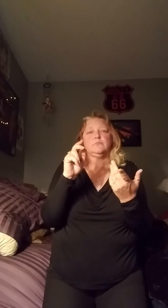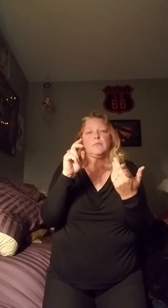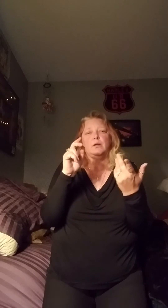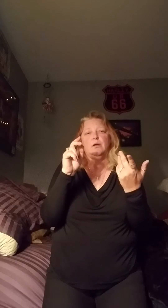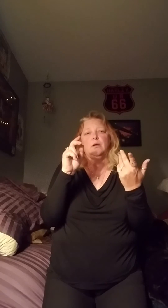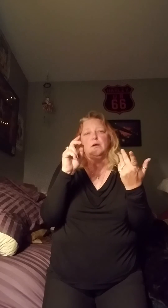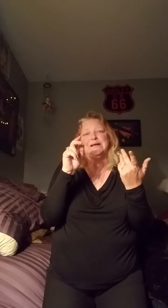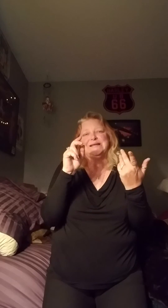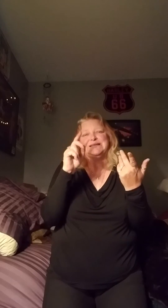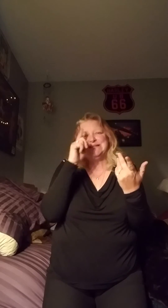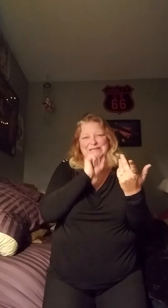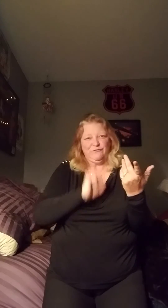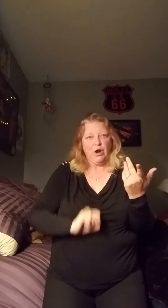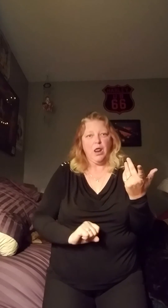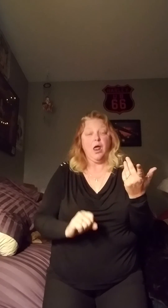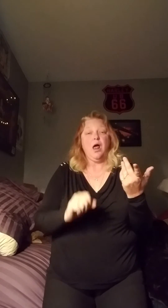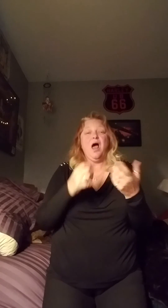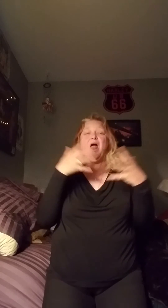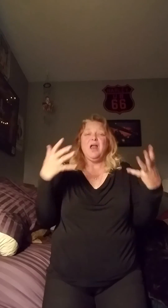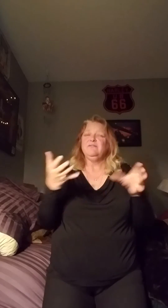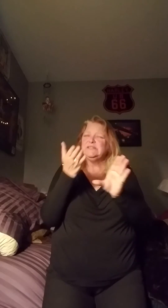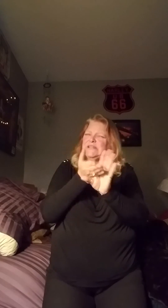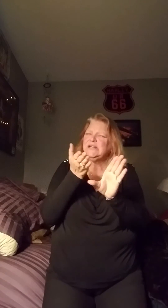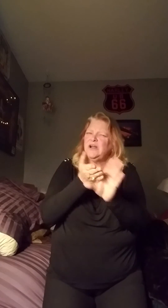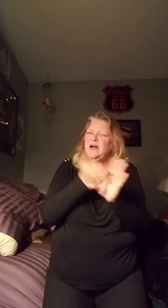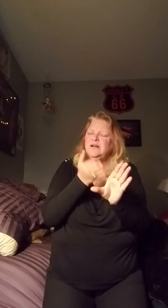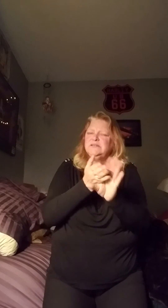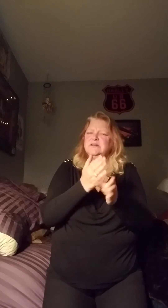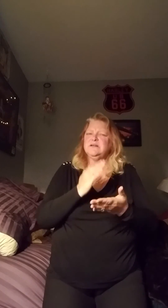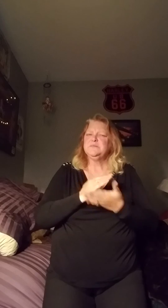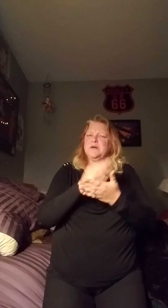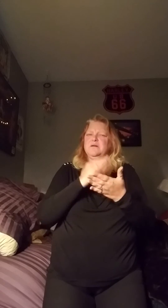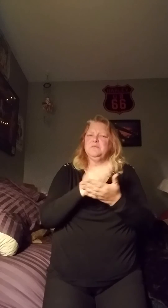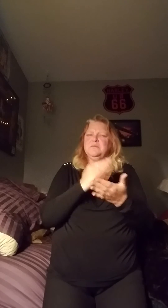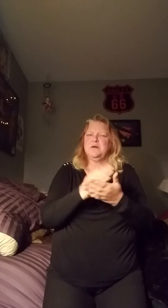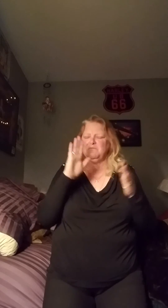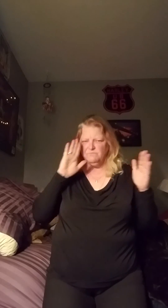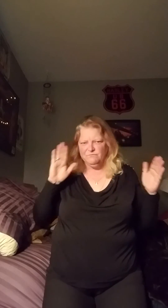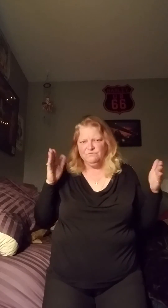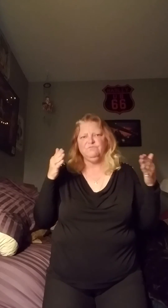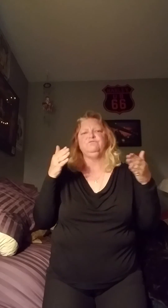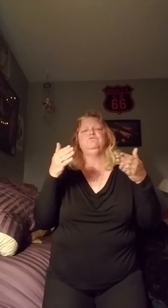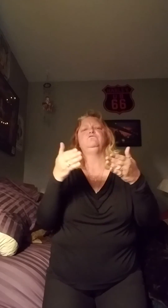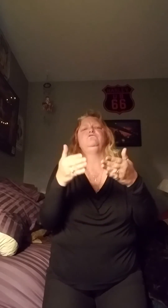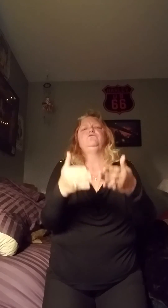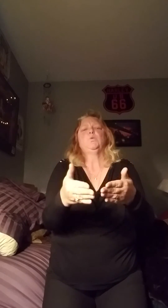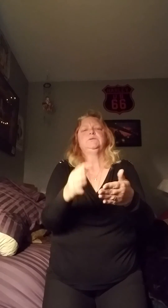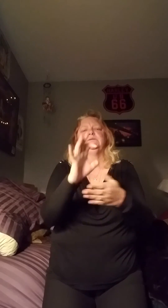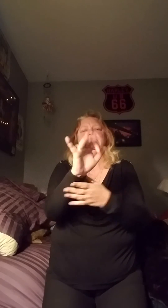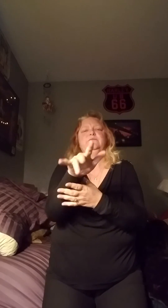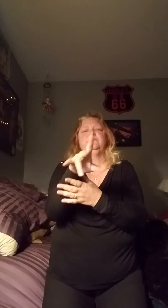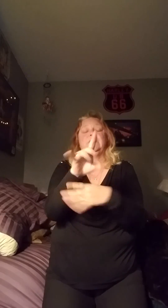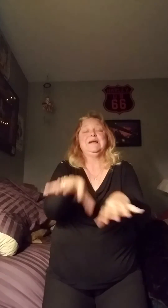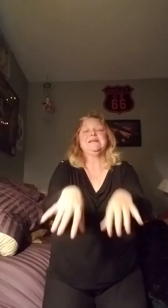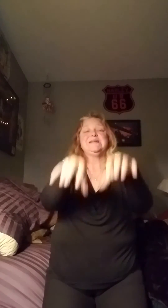But a lot of psychologists have been disturbed by the focus of our field on taking bad people, people